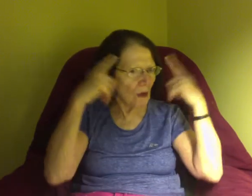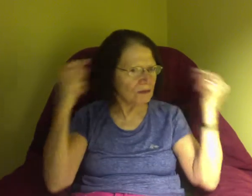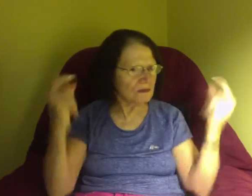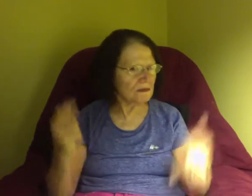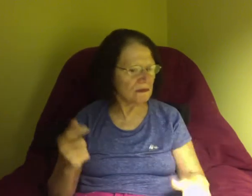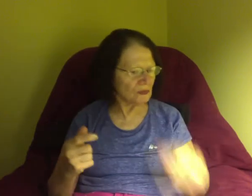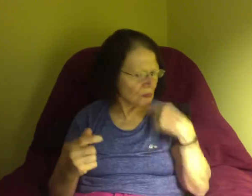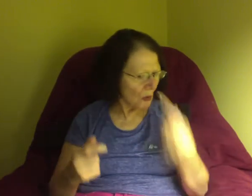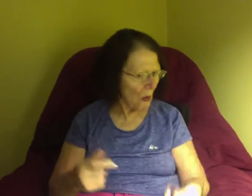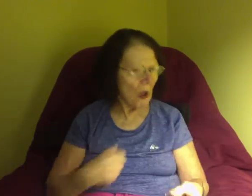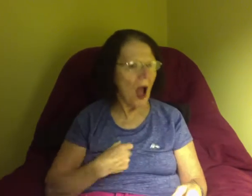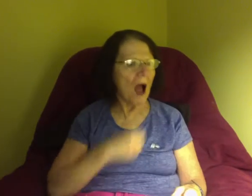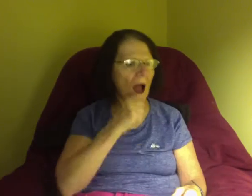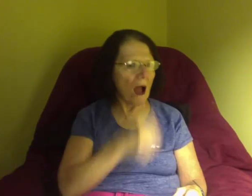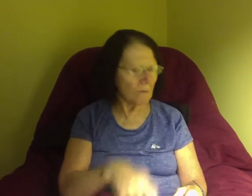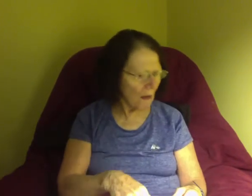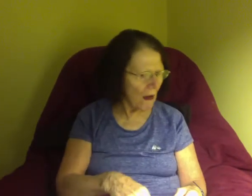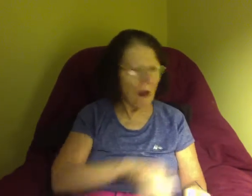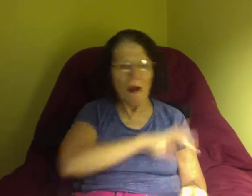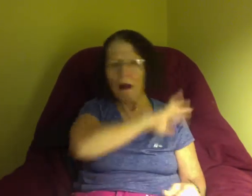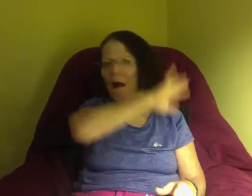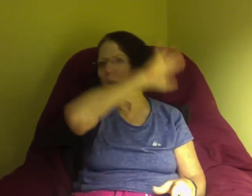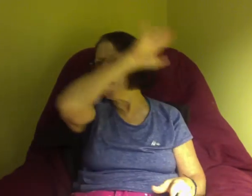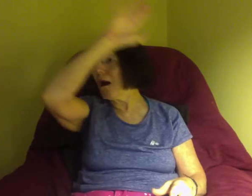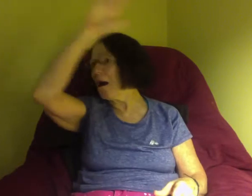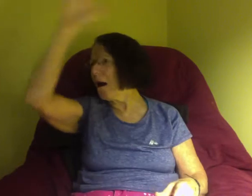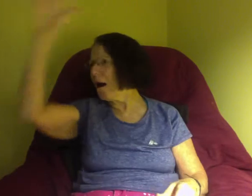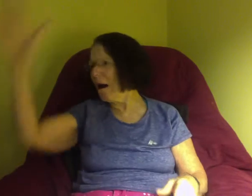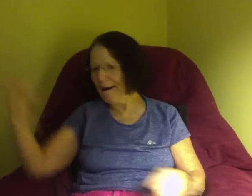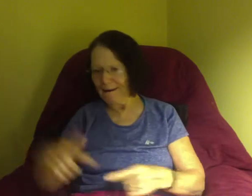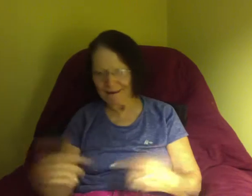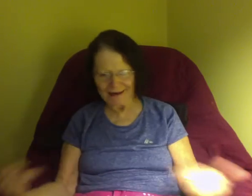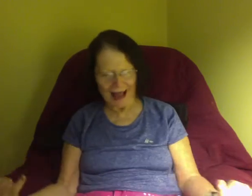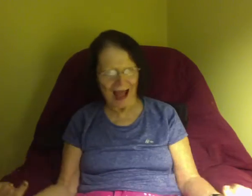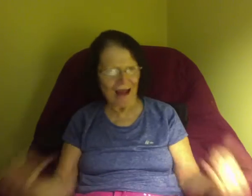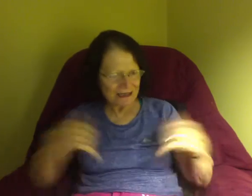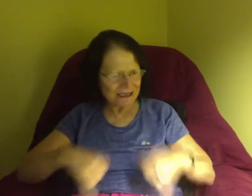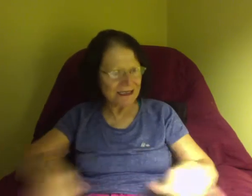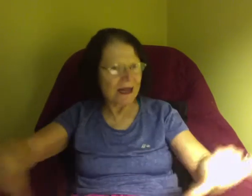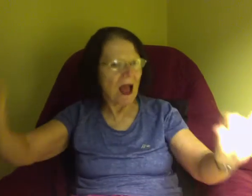it again.